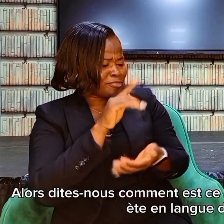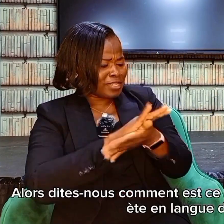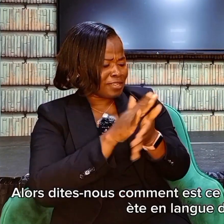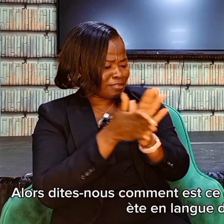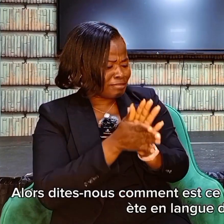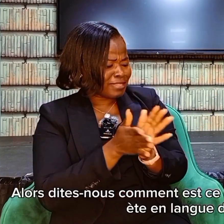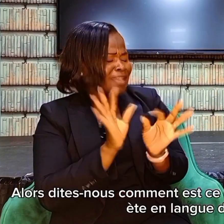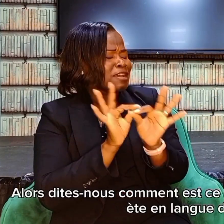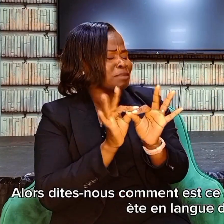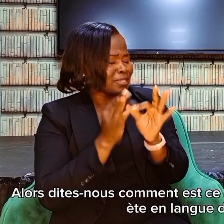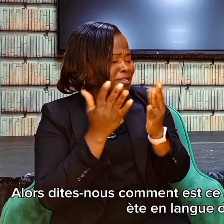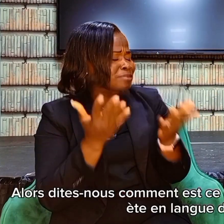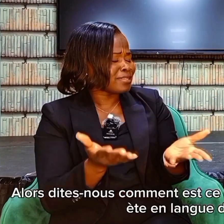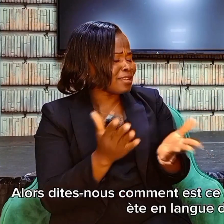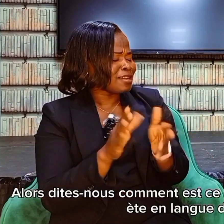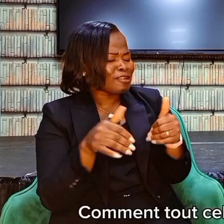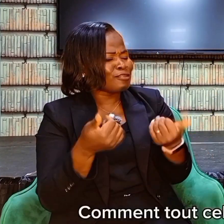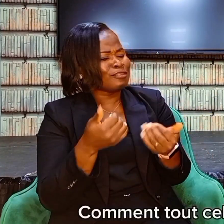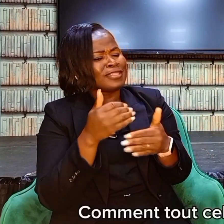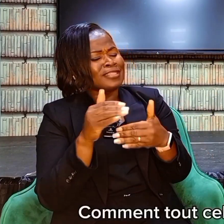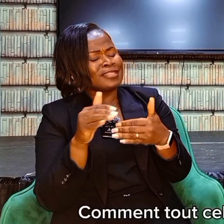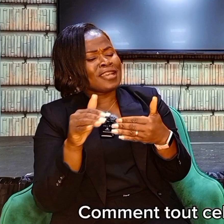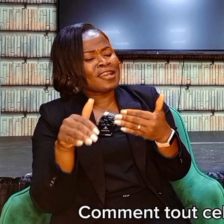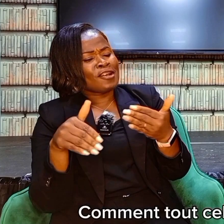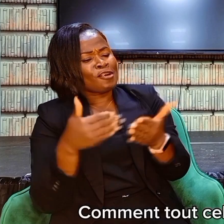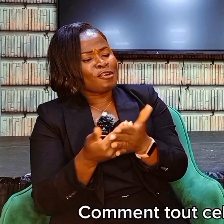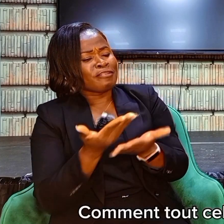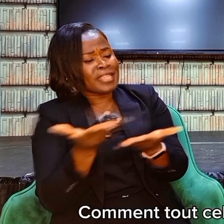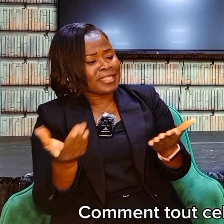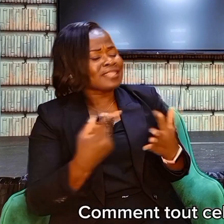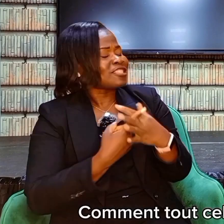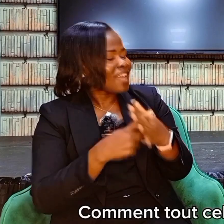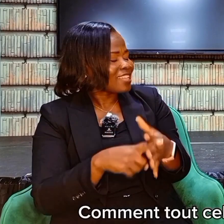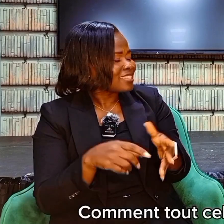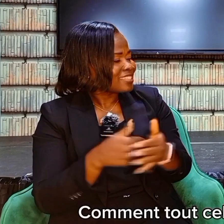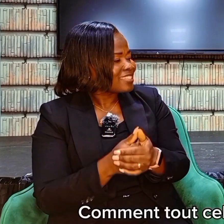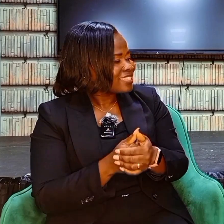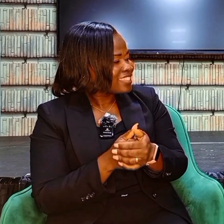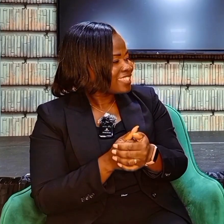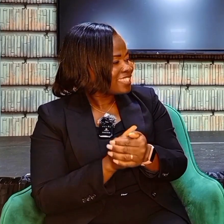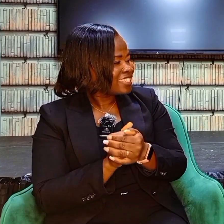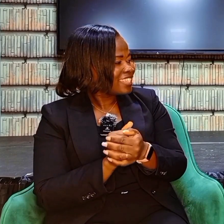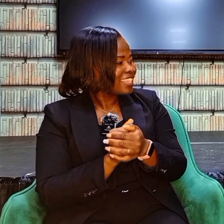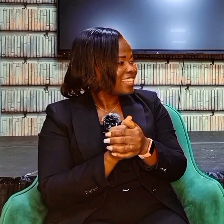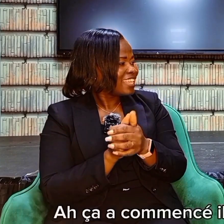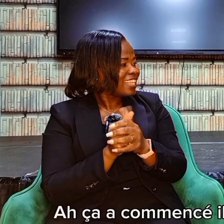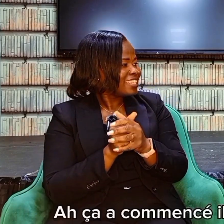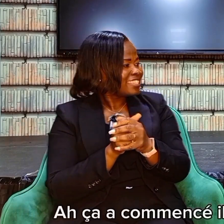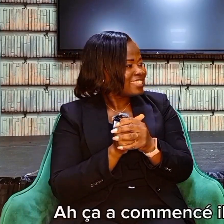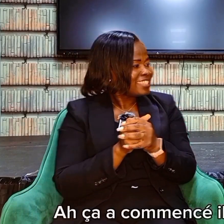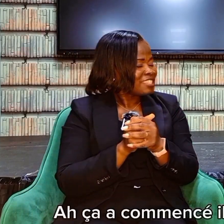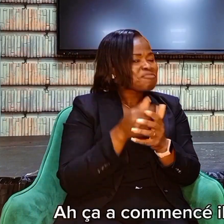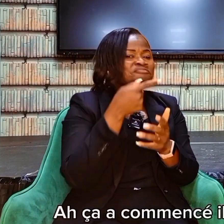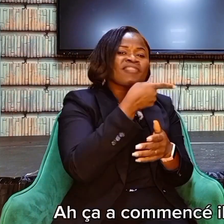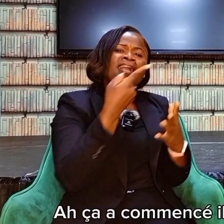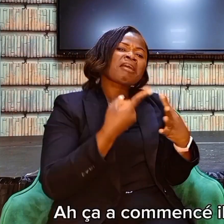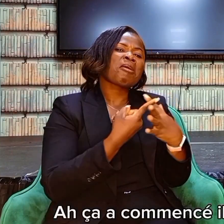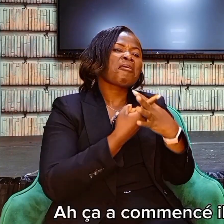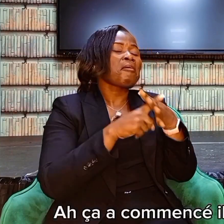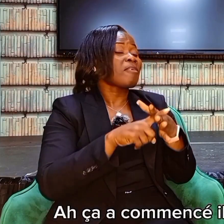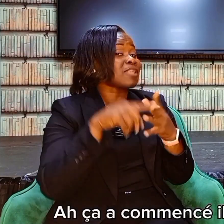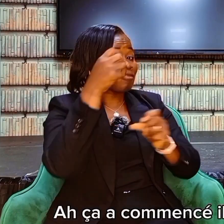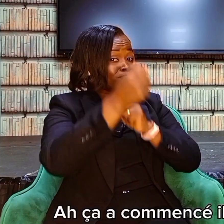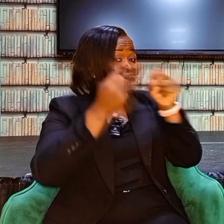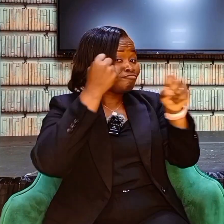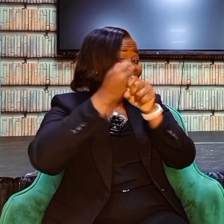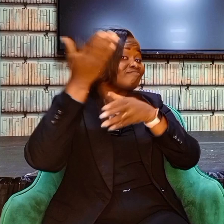How do you become sign language interpreter? How did all of this start? It started some years